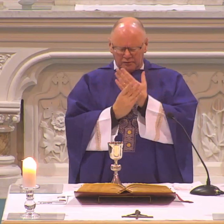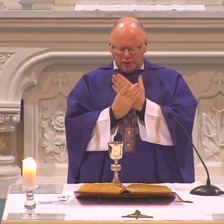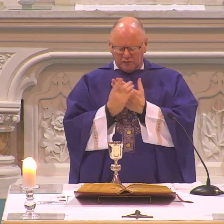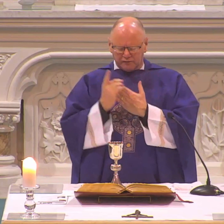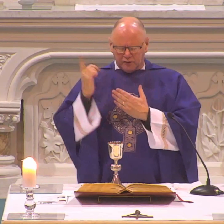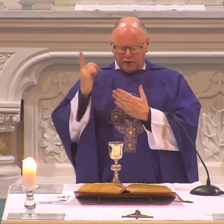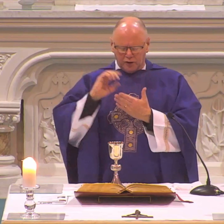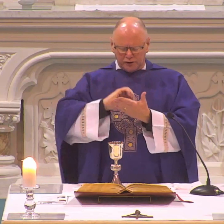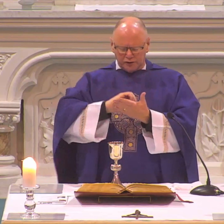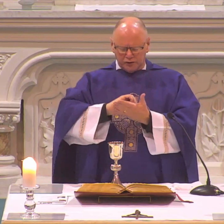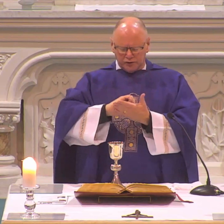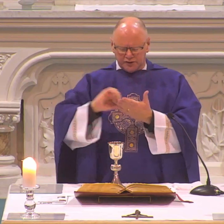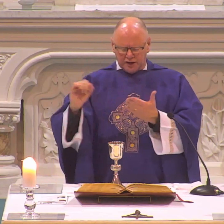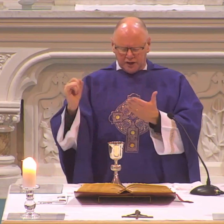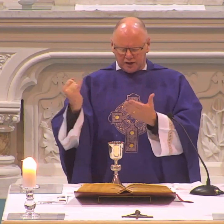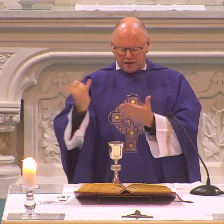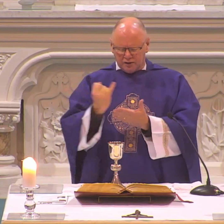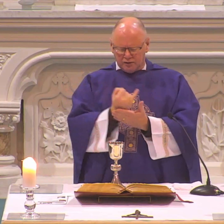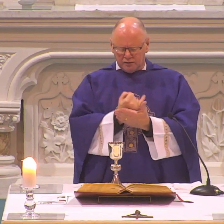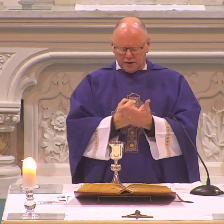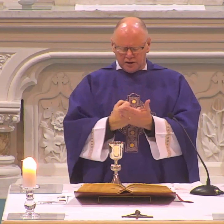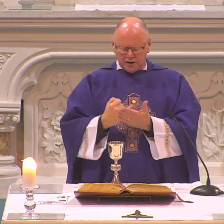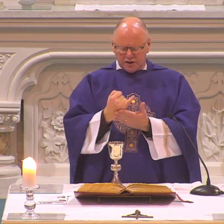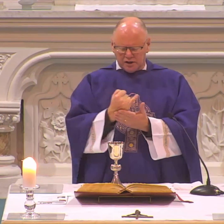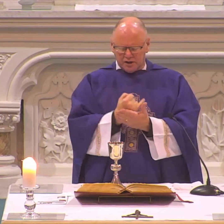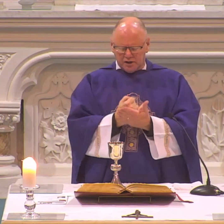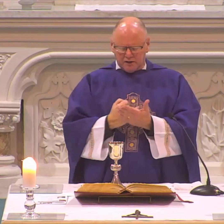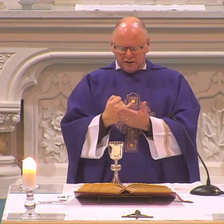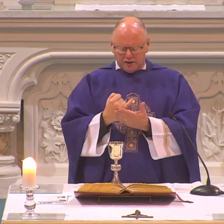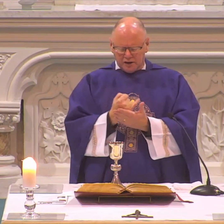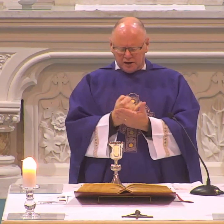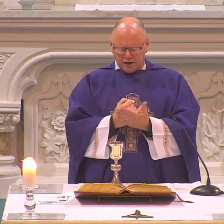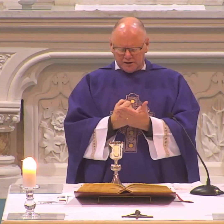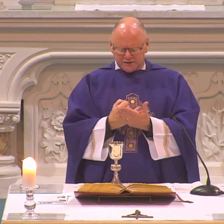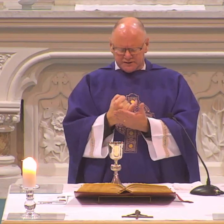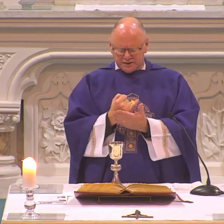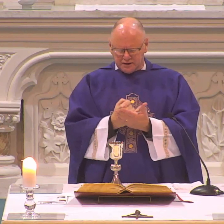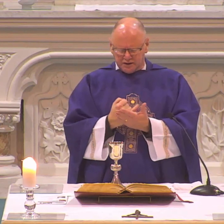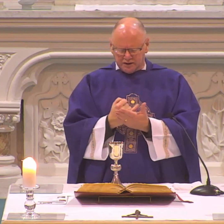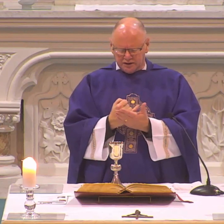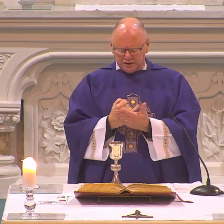Lamb of God, you take away the